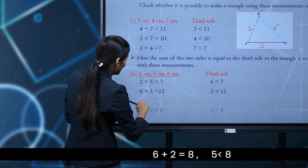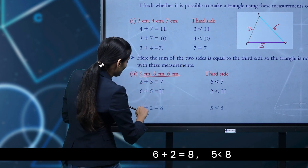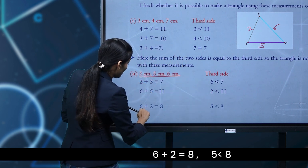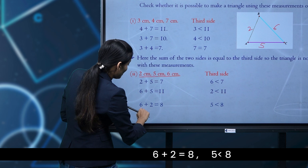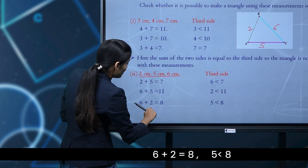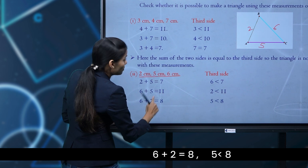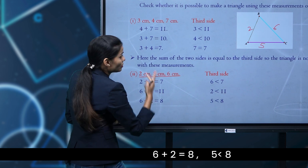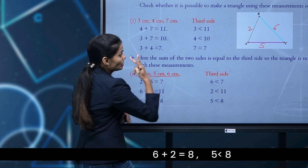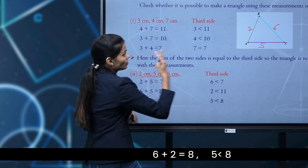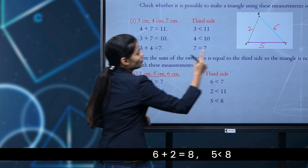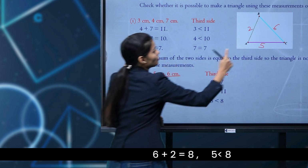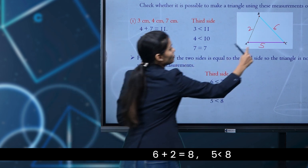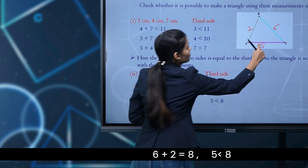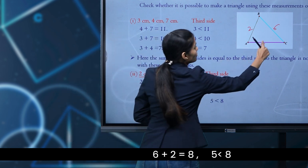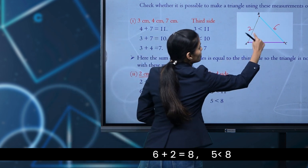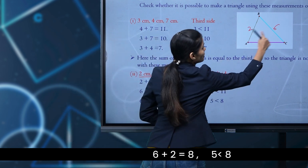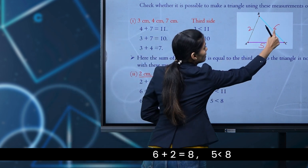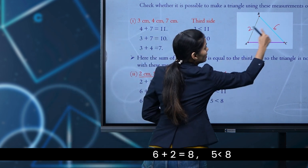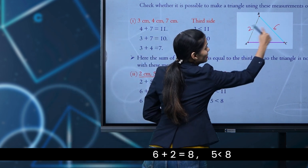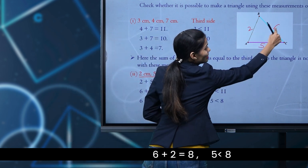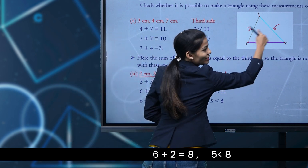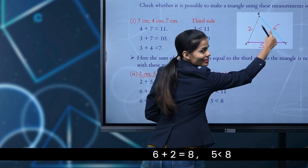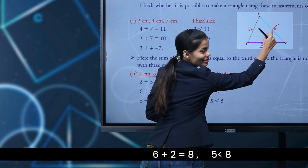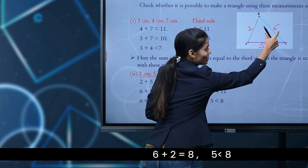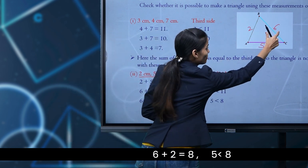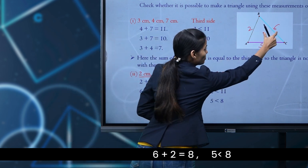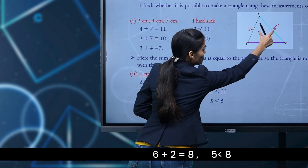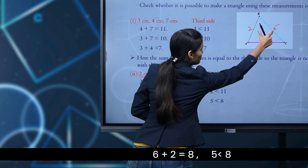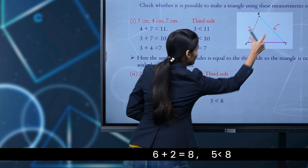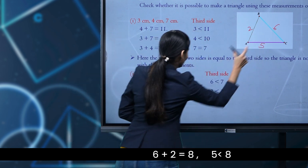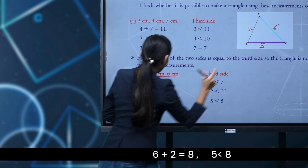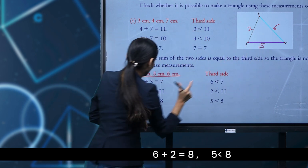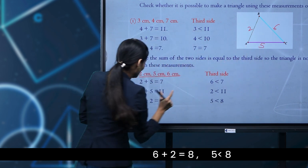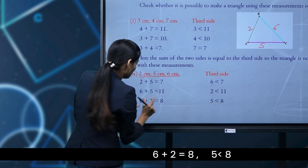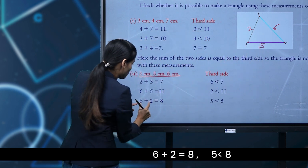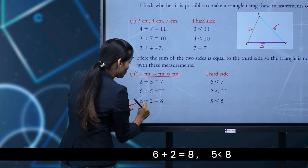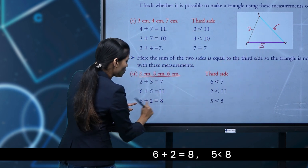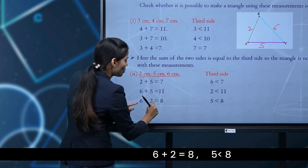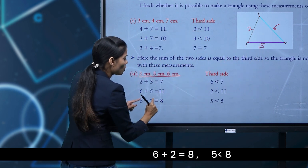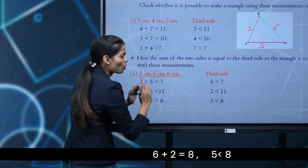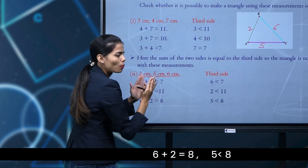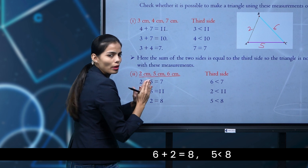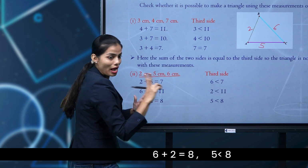6 plus 2 is equal to 8. 5 less than 8.